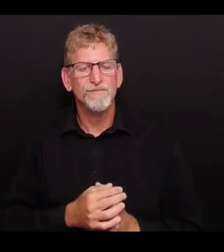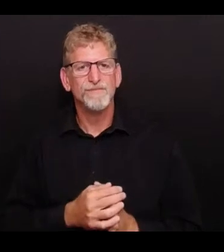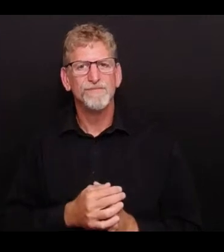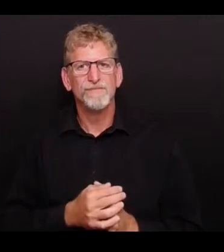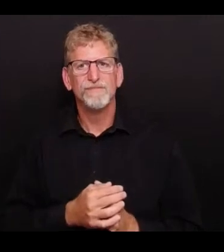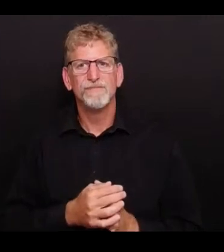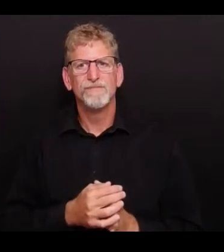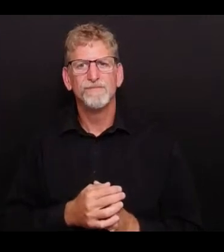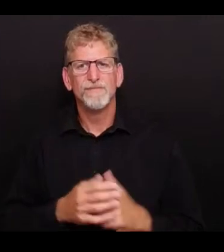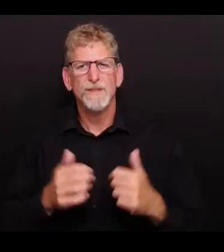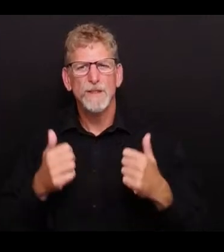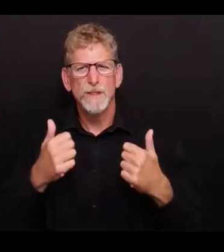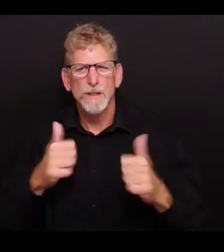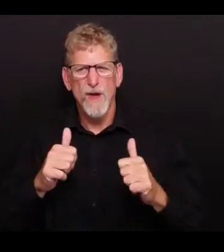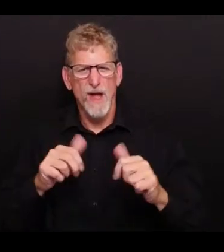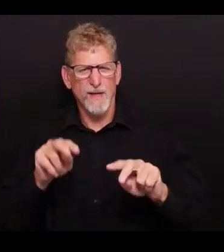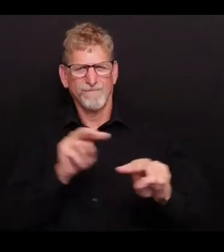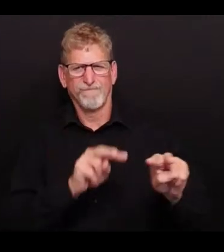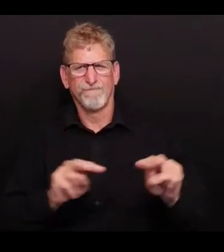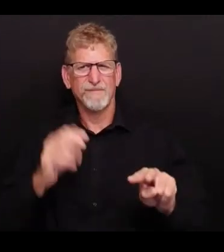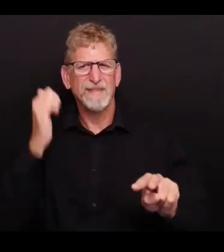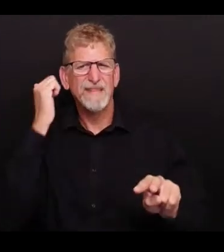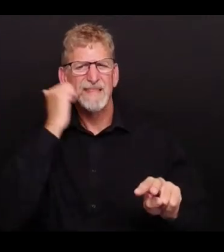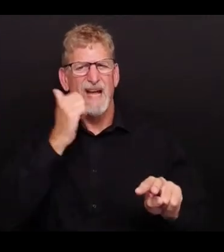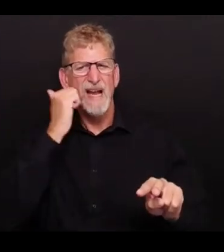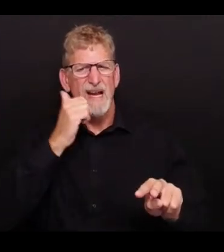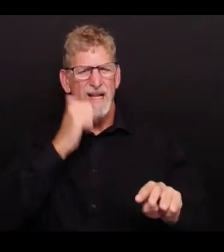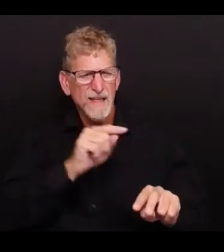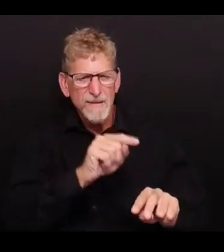over the past week, which has been 1,867